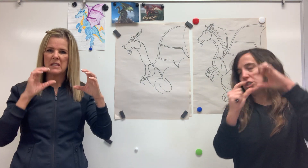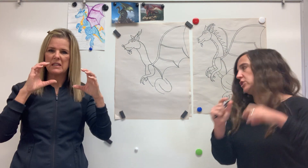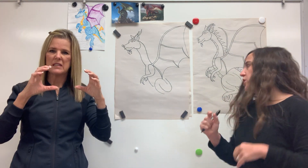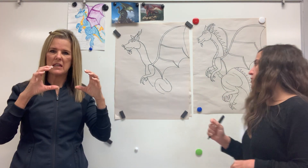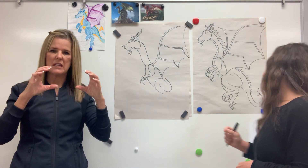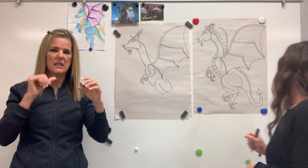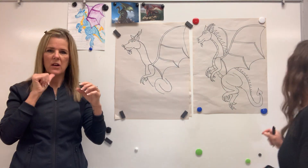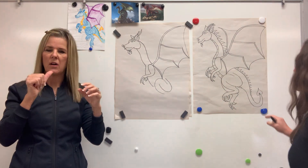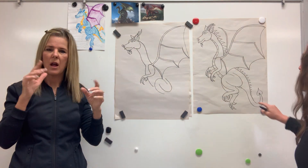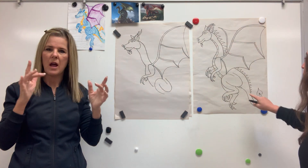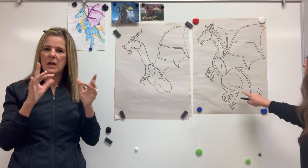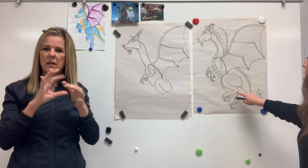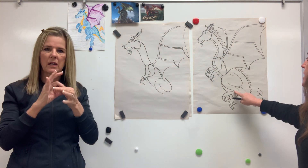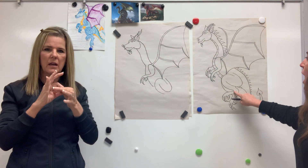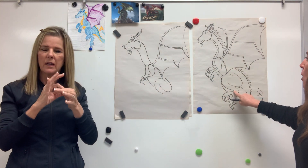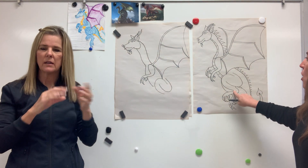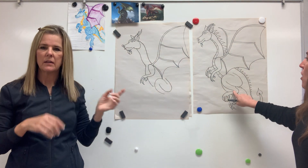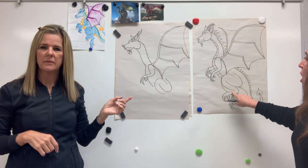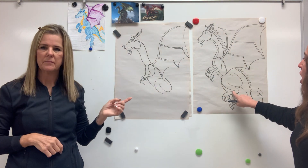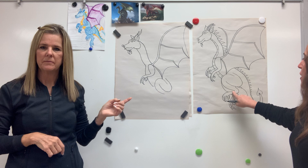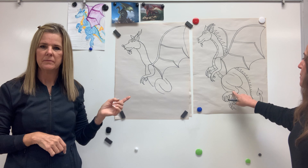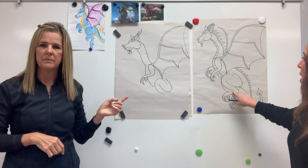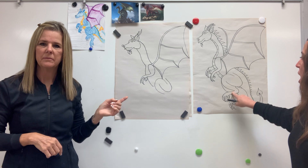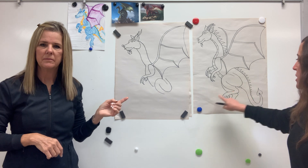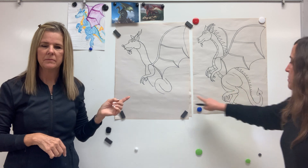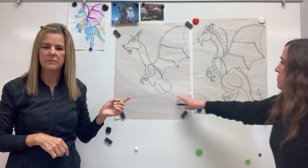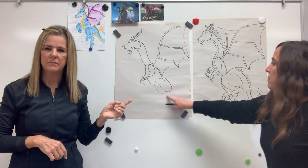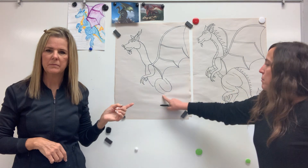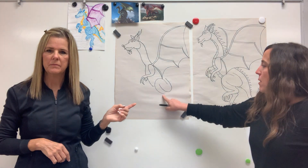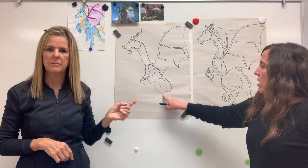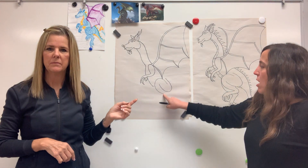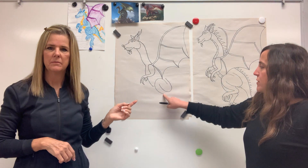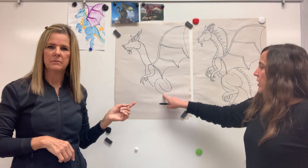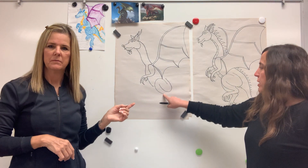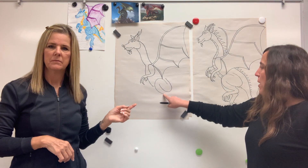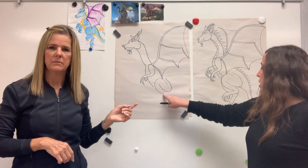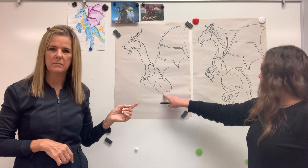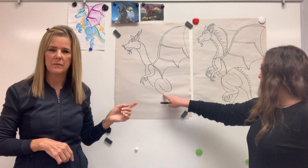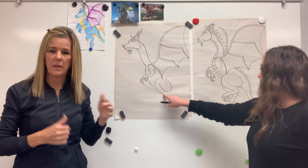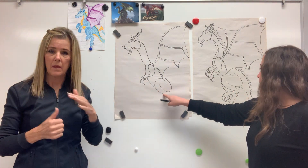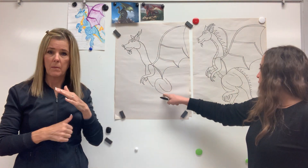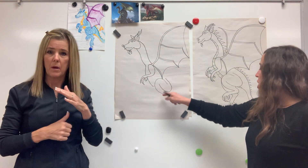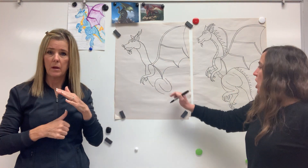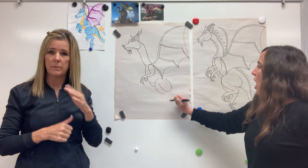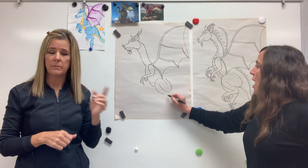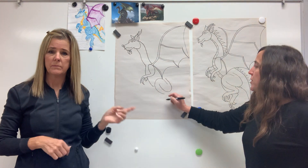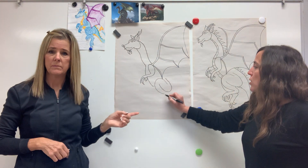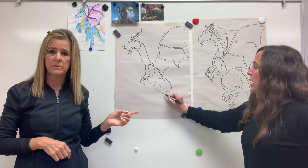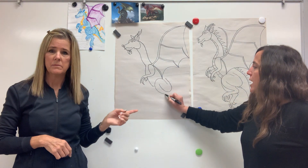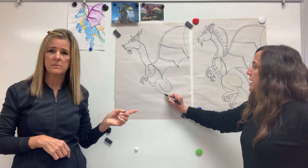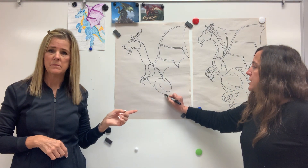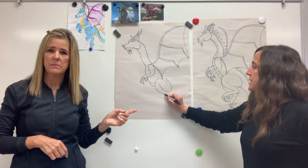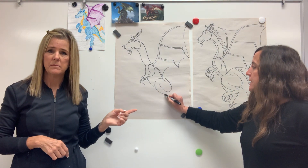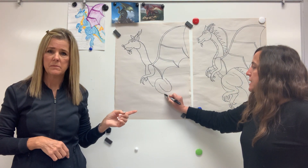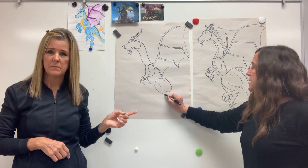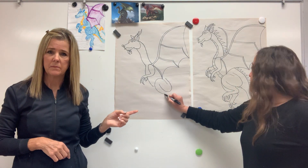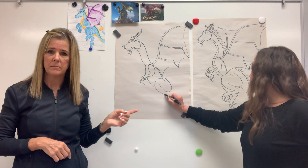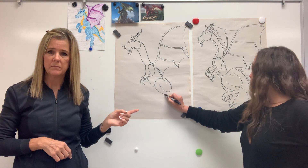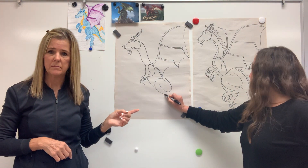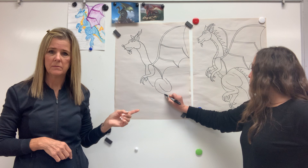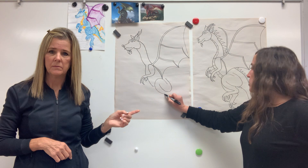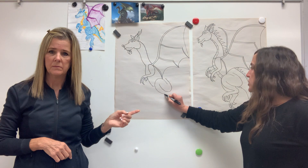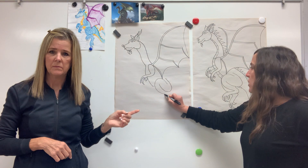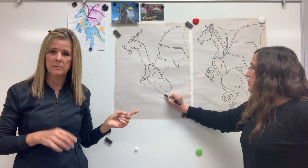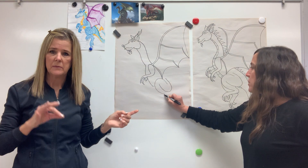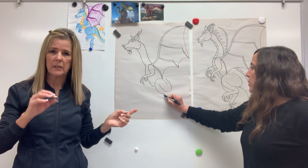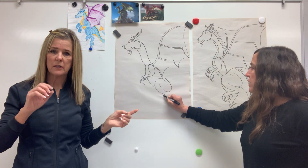aren't touching each other. Now, on the bottom, on the very bottom right here, I'm gonna go ahead and slant his